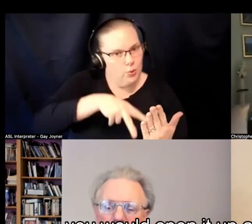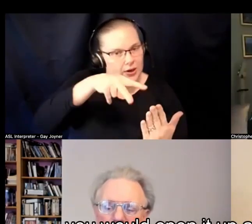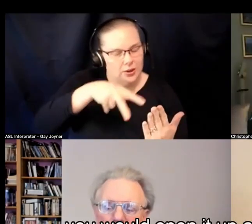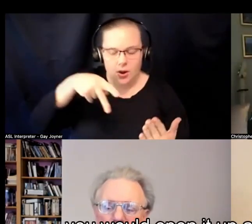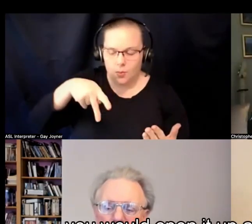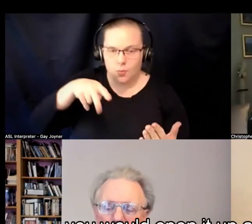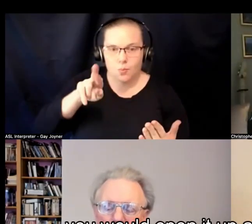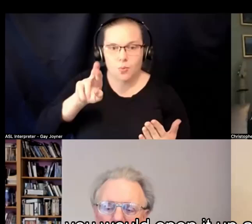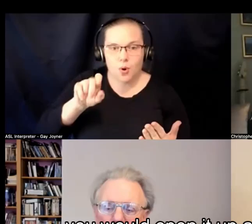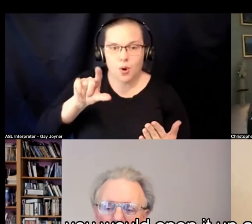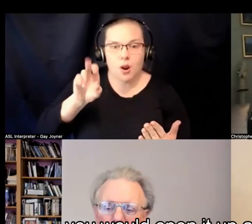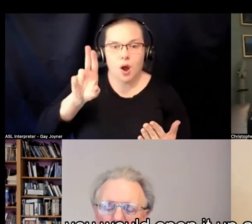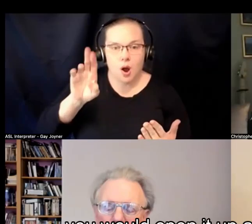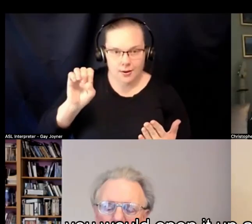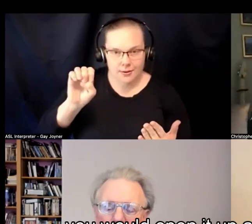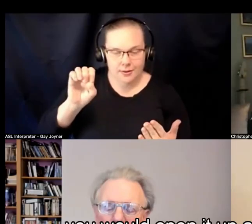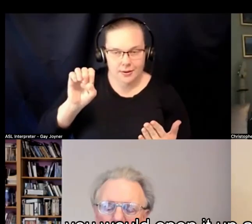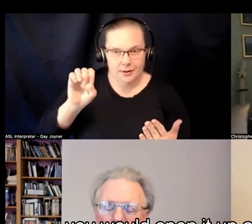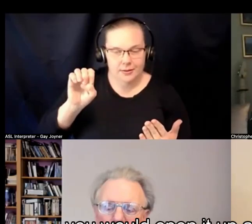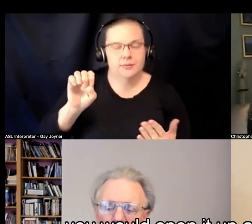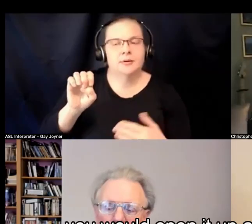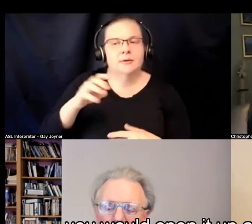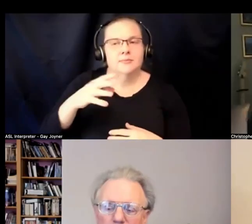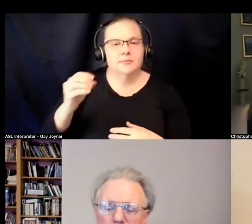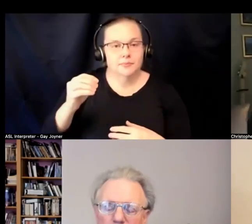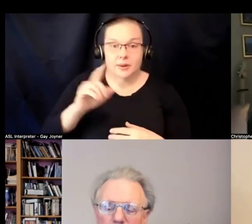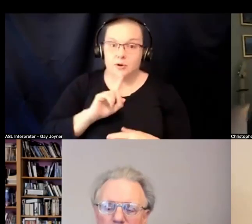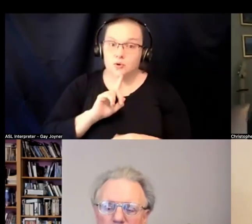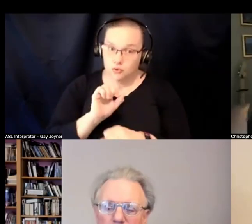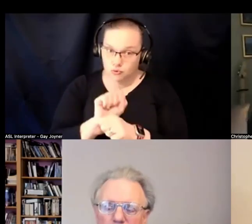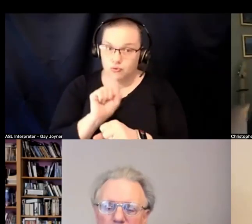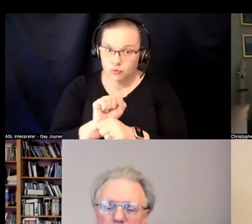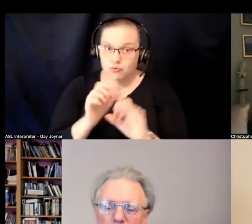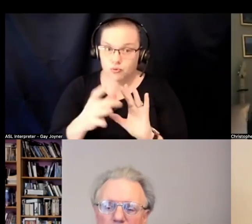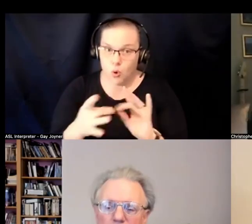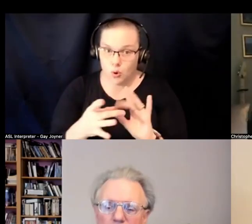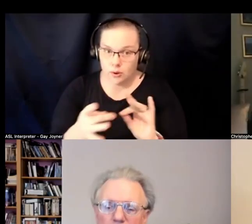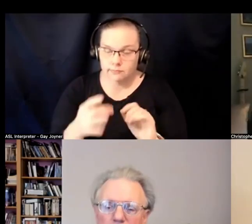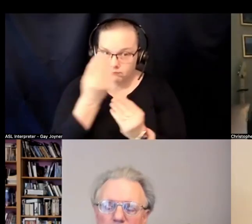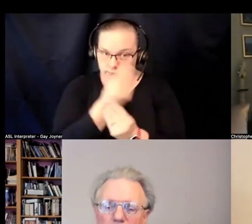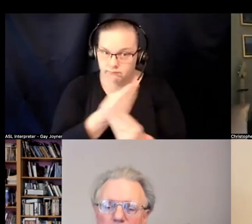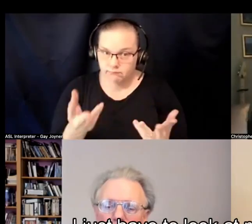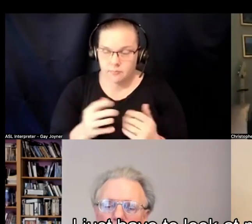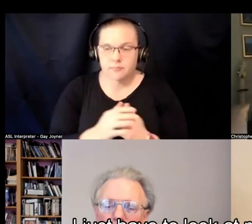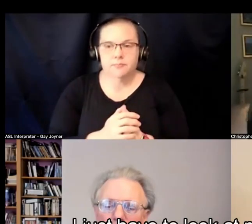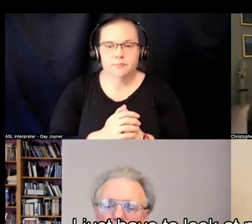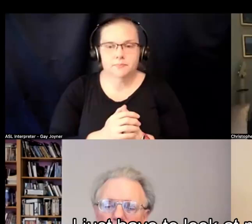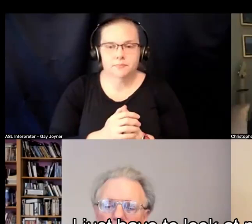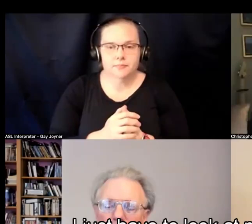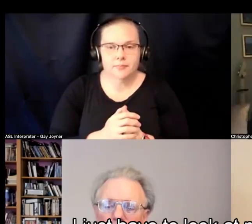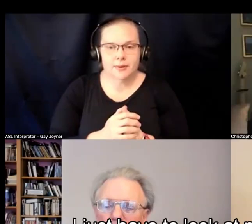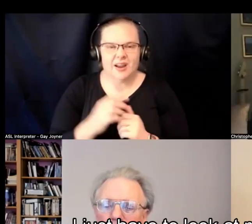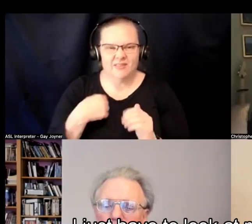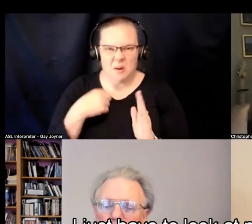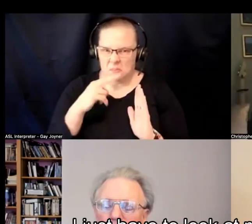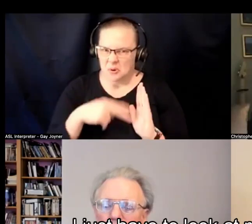this story here, which is a true story. Let me just, I just have to look at my